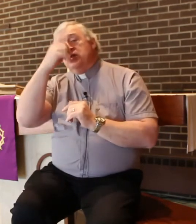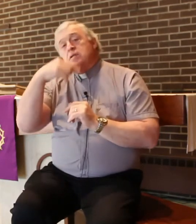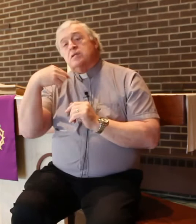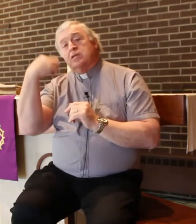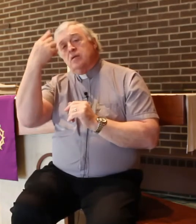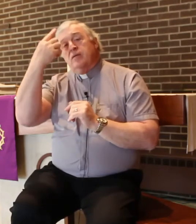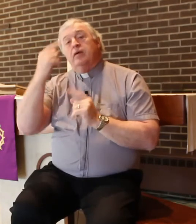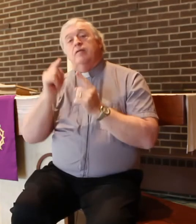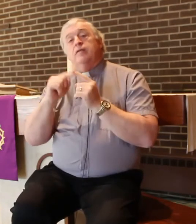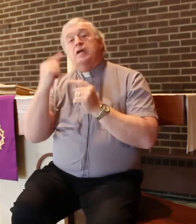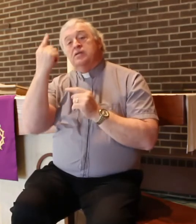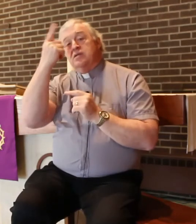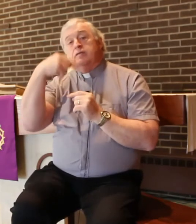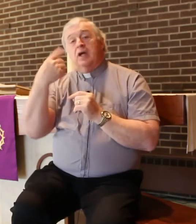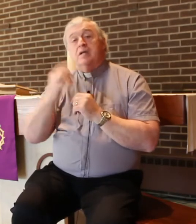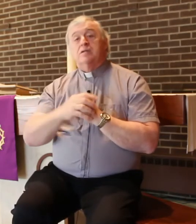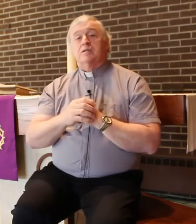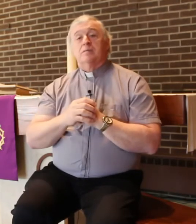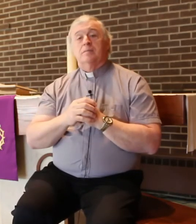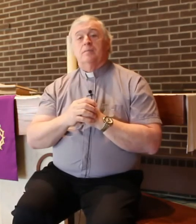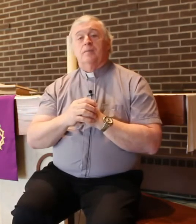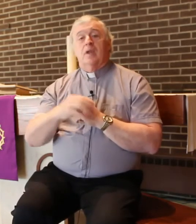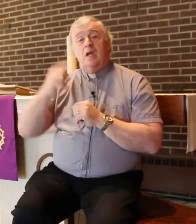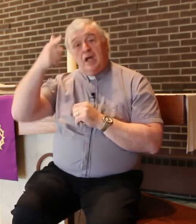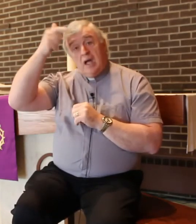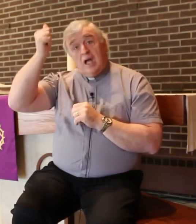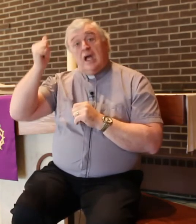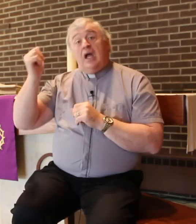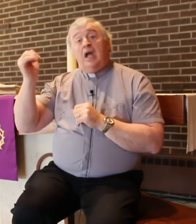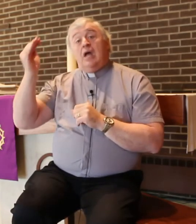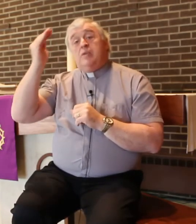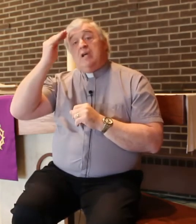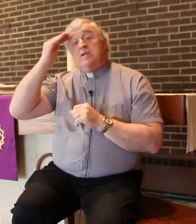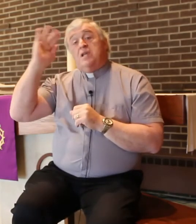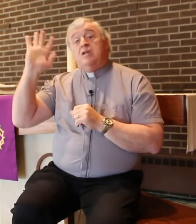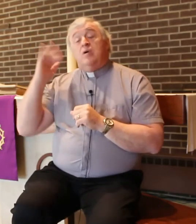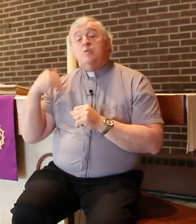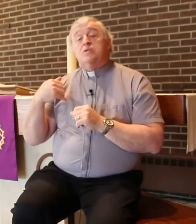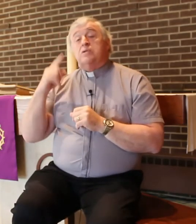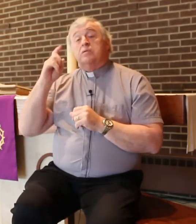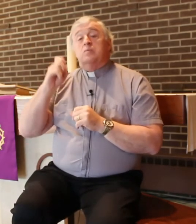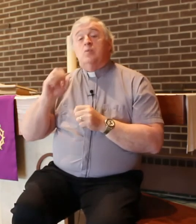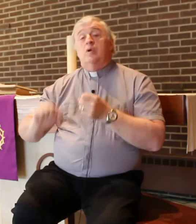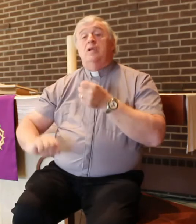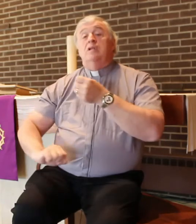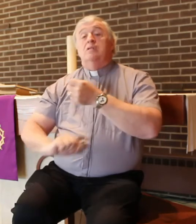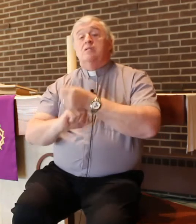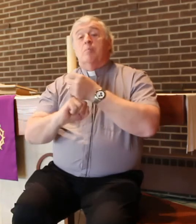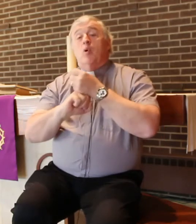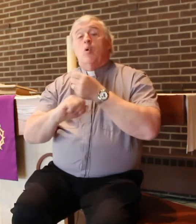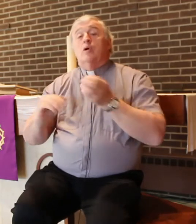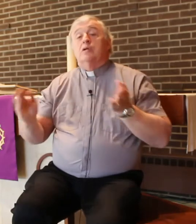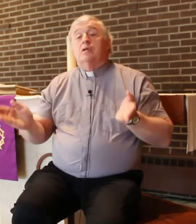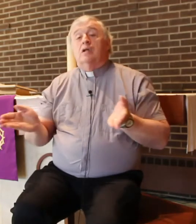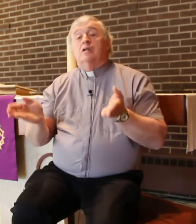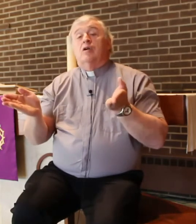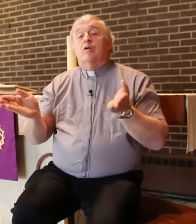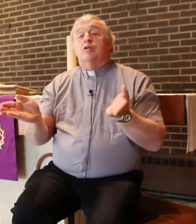Jesus face to face. And because he knows we need support and